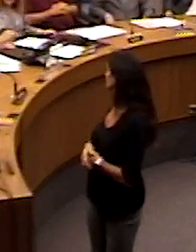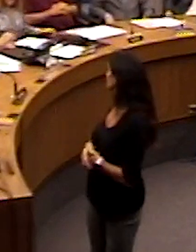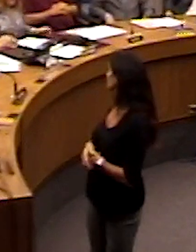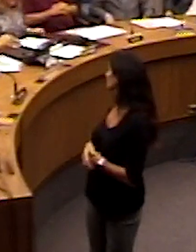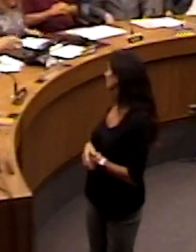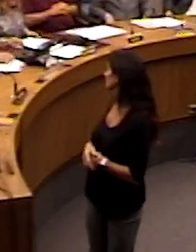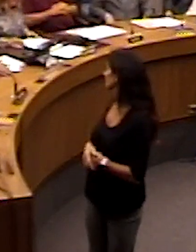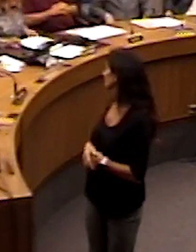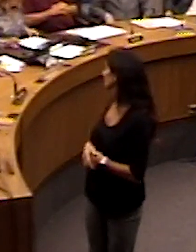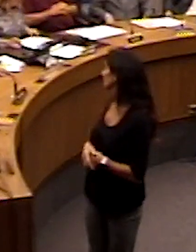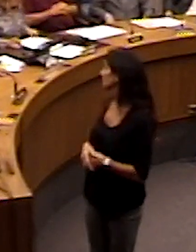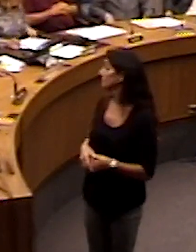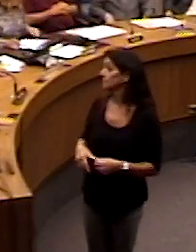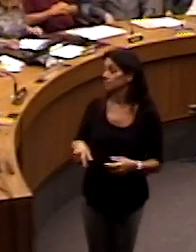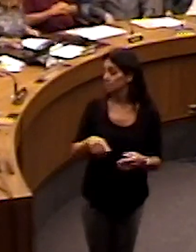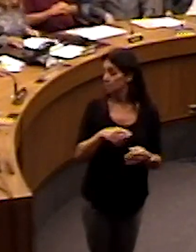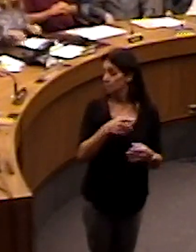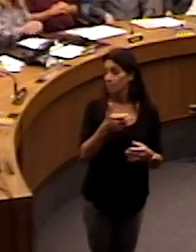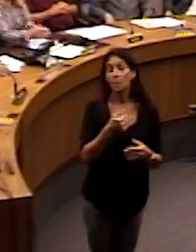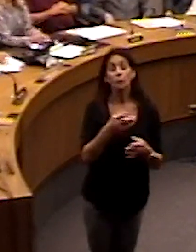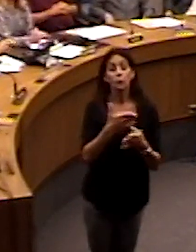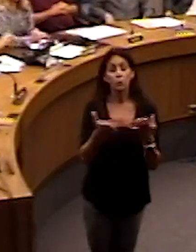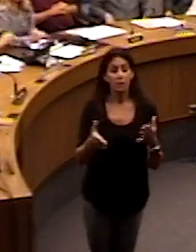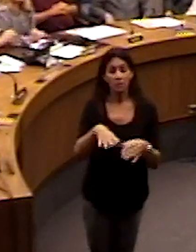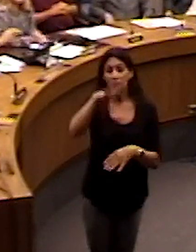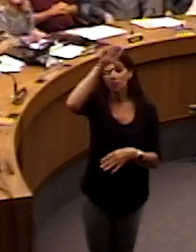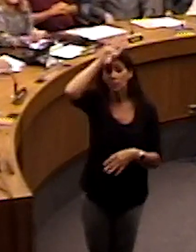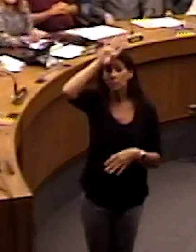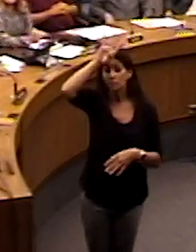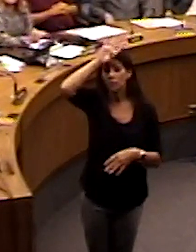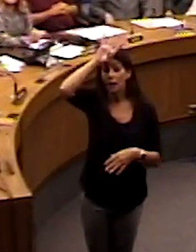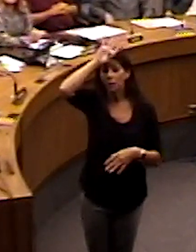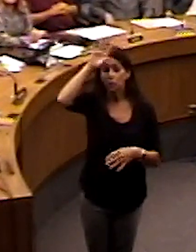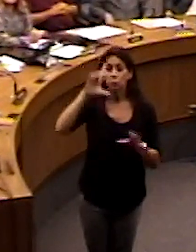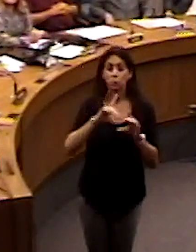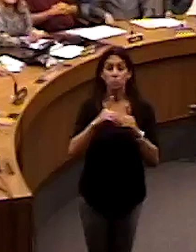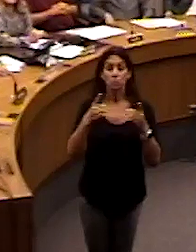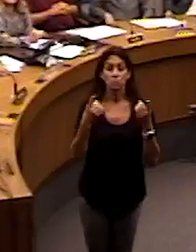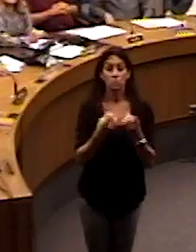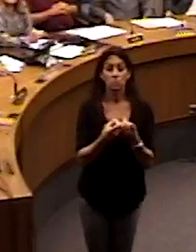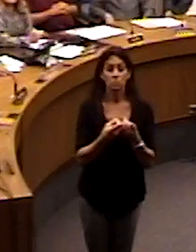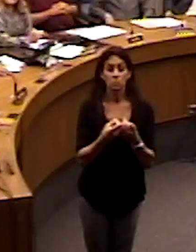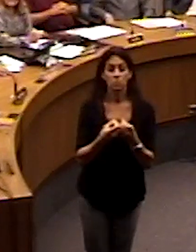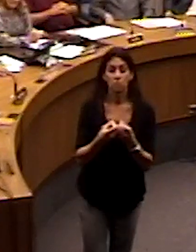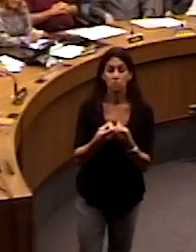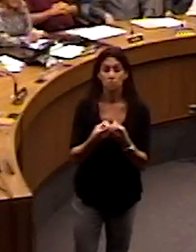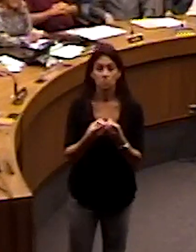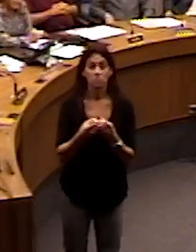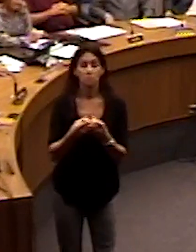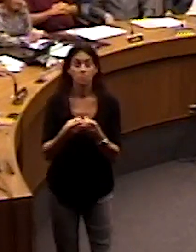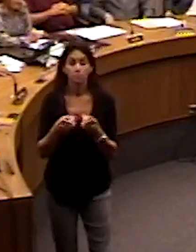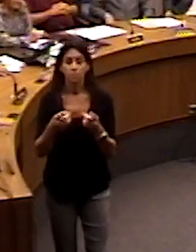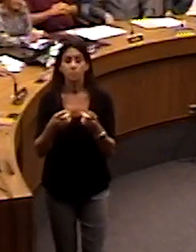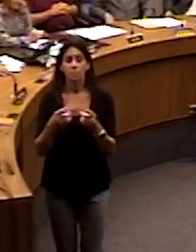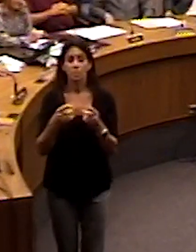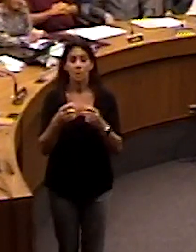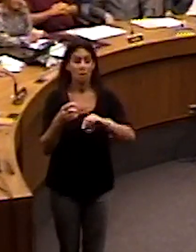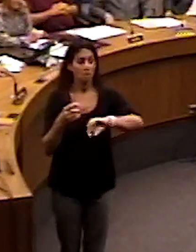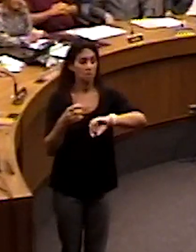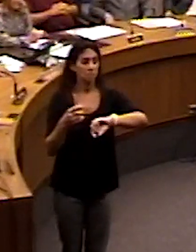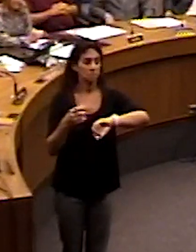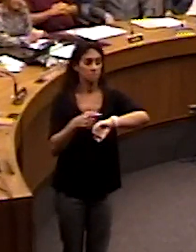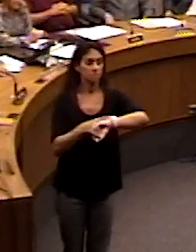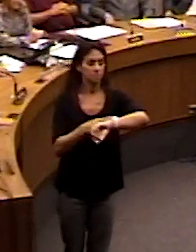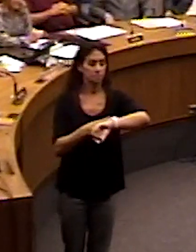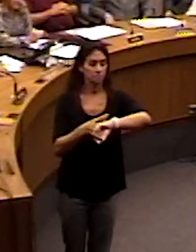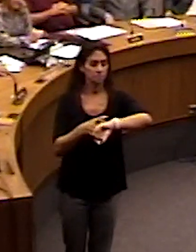A couple things. One, our fire department participated in Wildwood this past weekend. The Bargentown's pumper